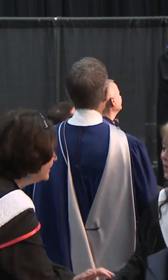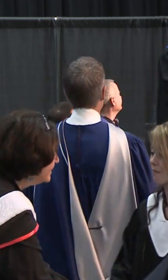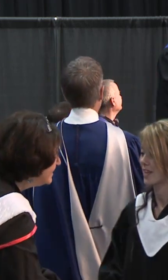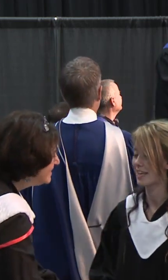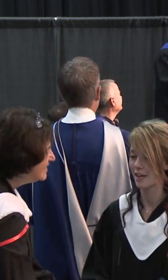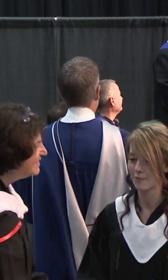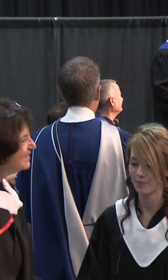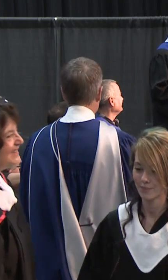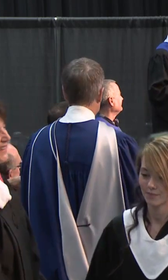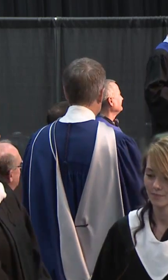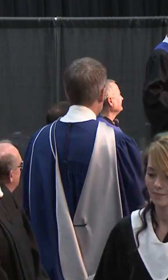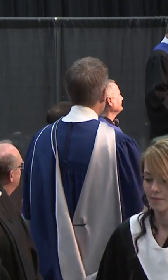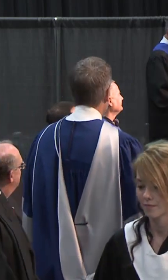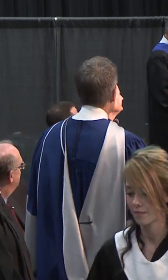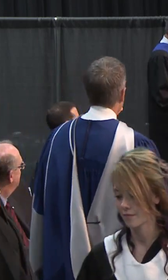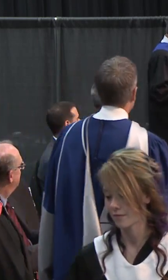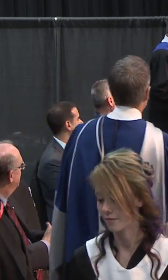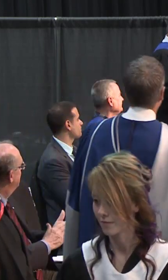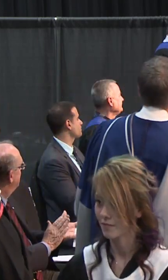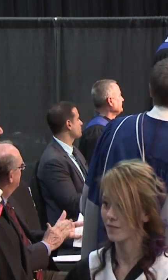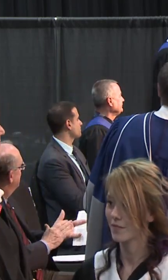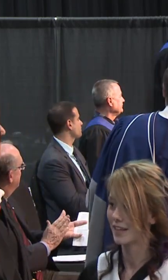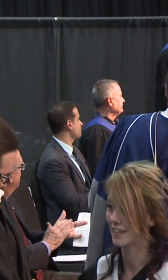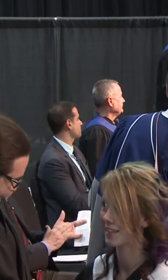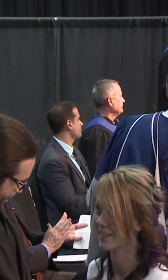Nicole Peters.